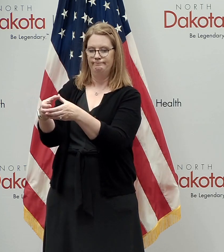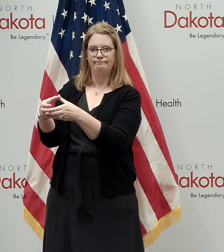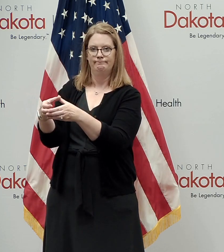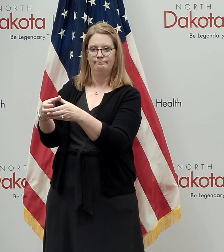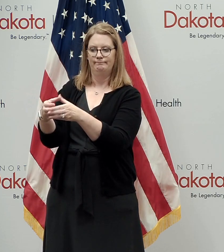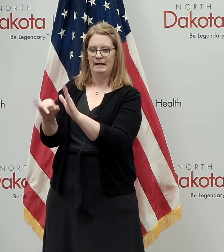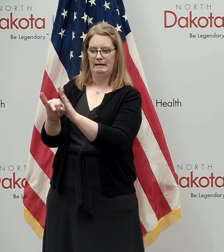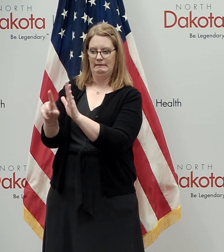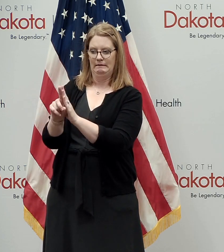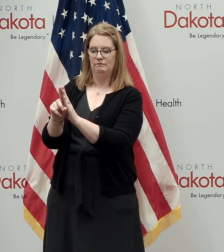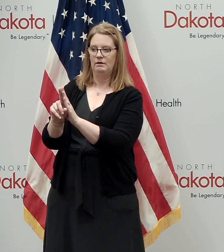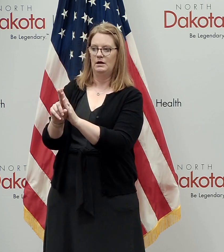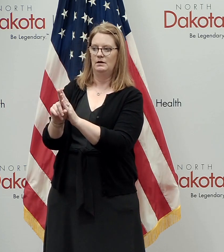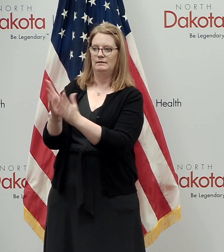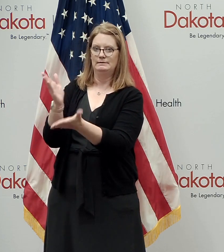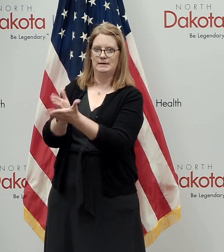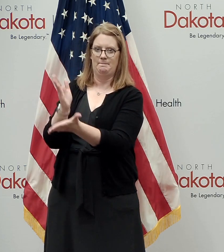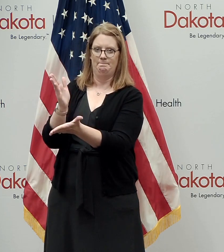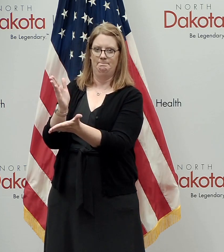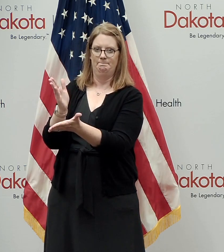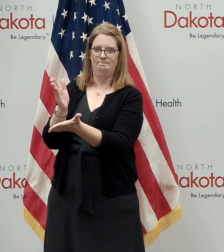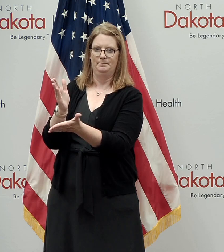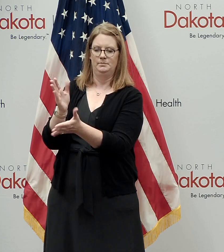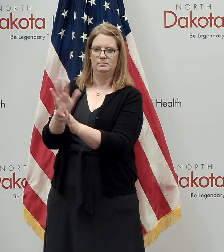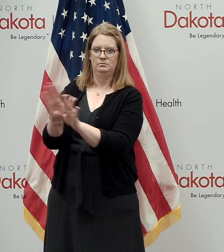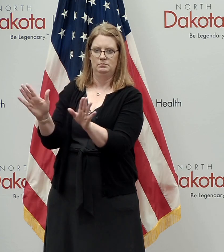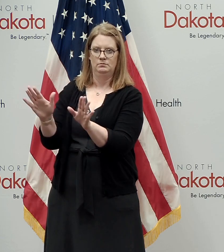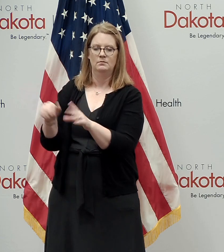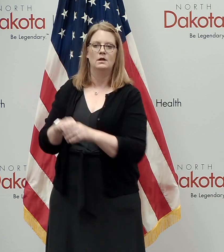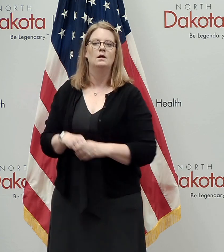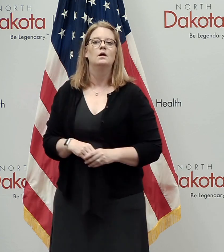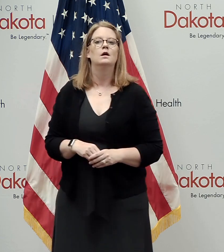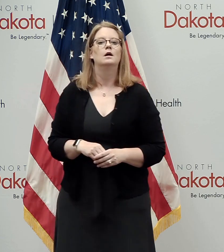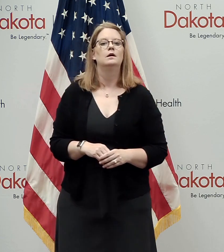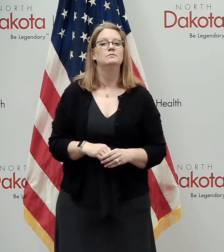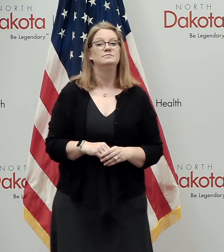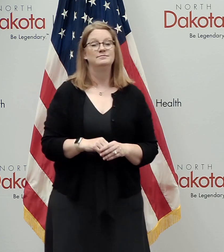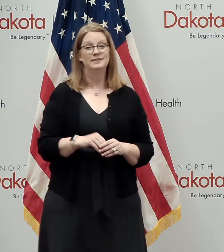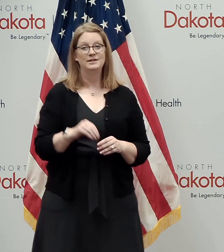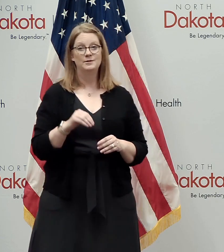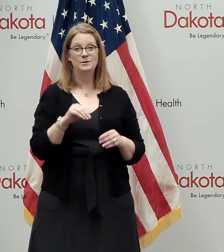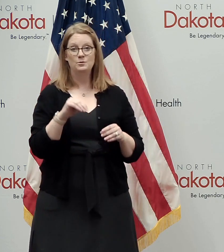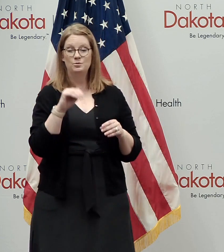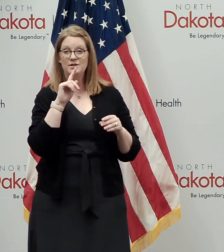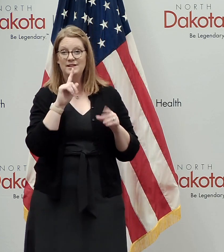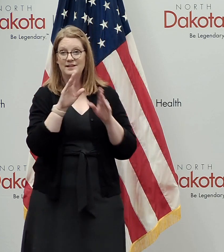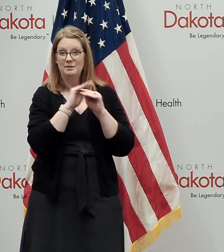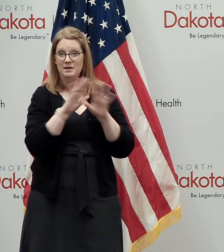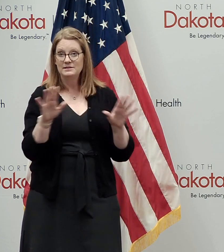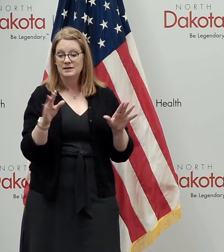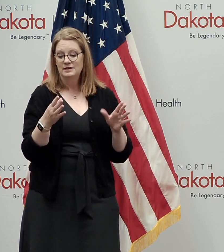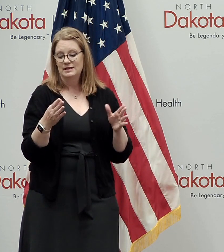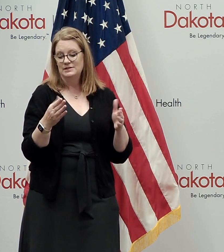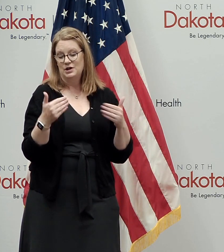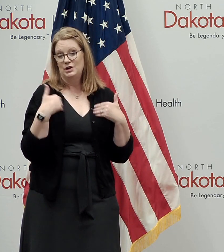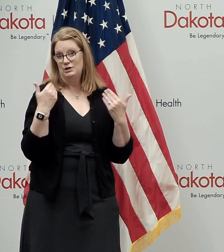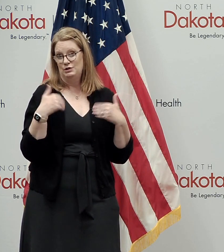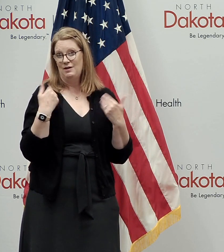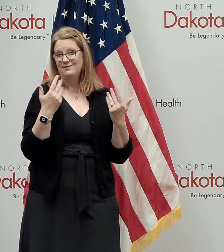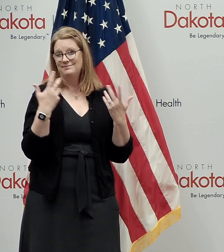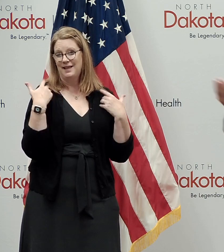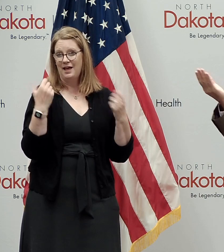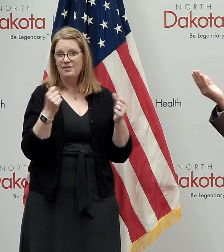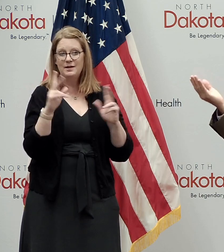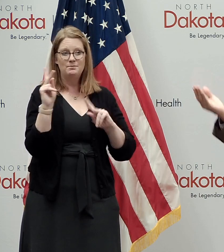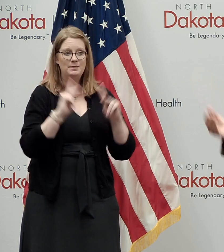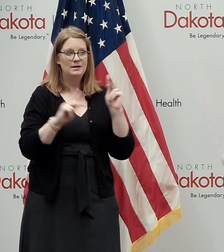a step to knock things down. And again, the blessing is these are generally young, healthy people, but we're trying to prevent,